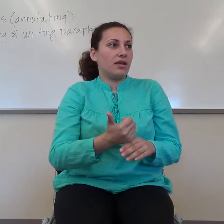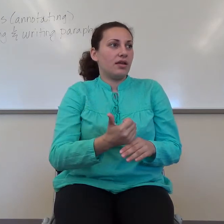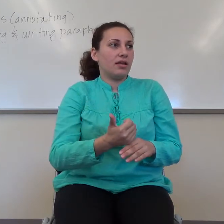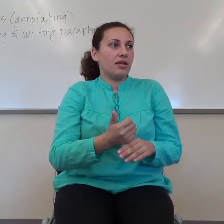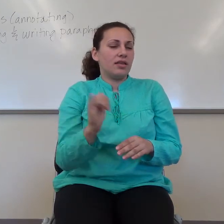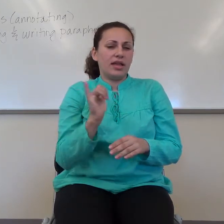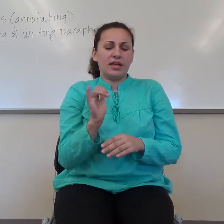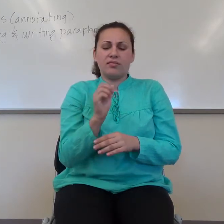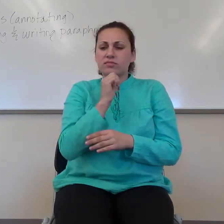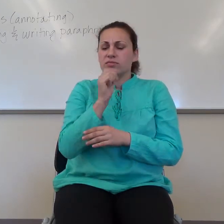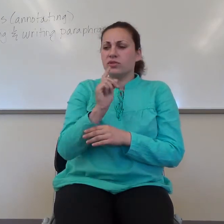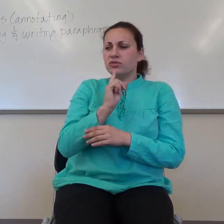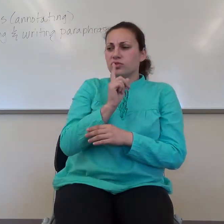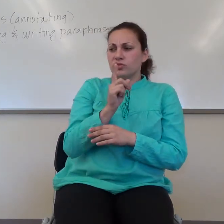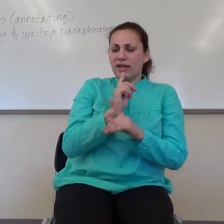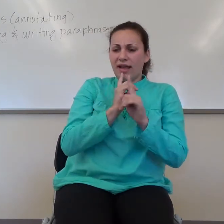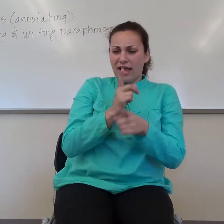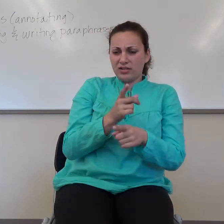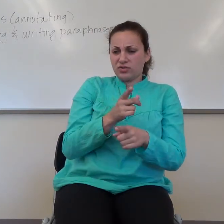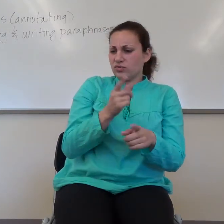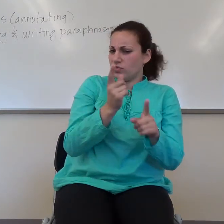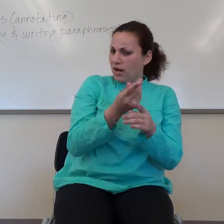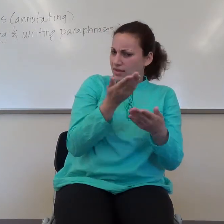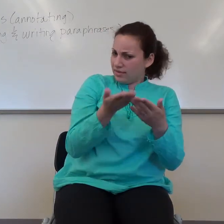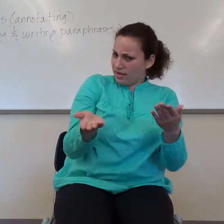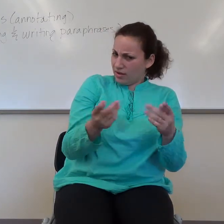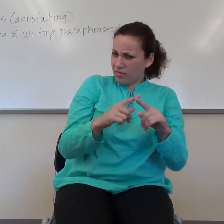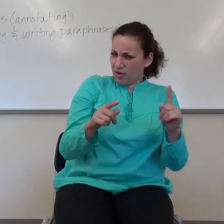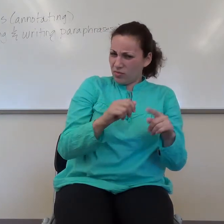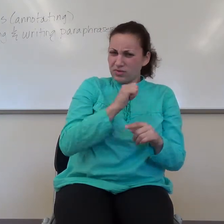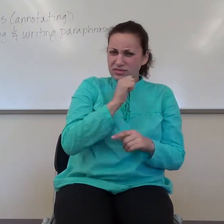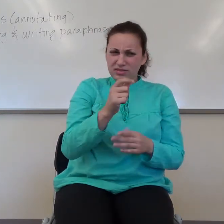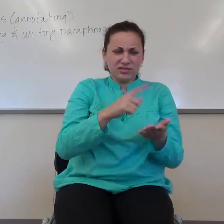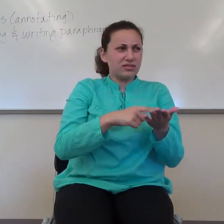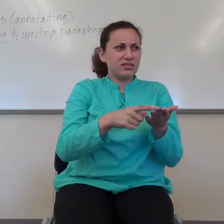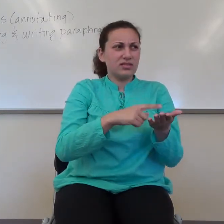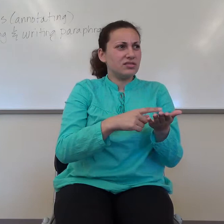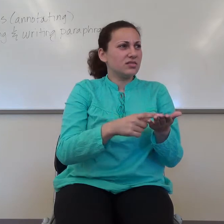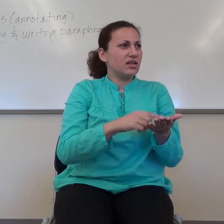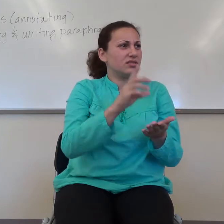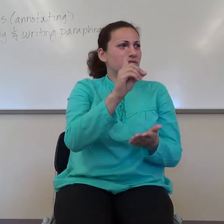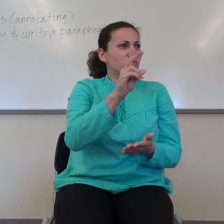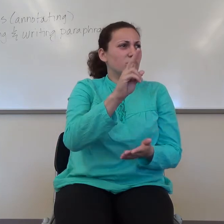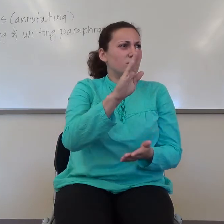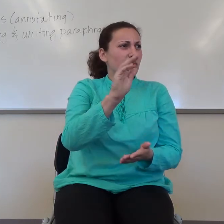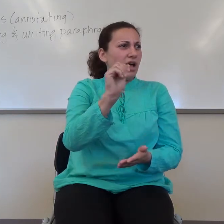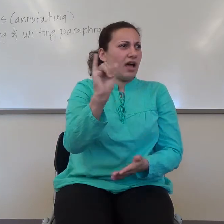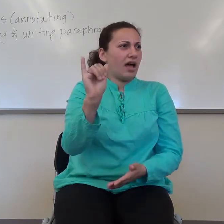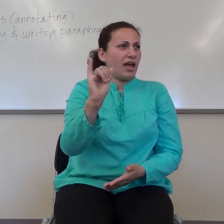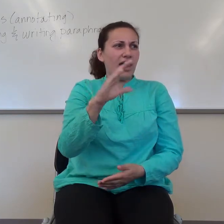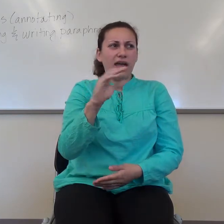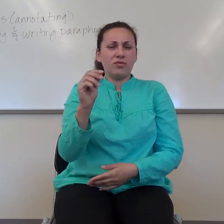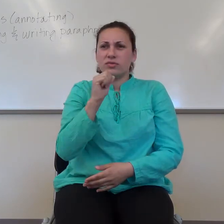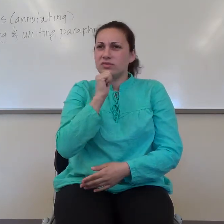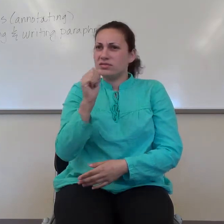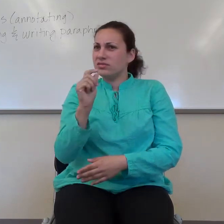saying here, but I don't think we talked about Dubai, and I don't think we talked about the debt ceiling. So even if you don't